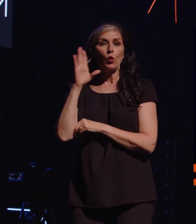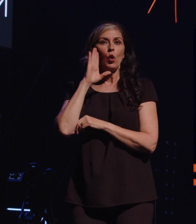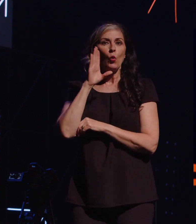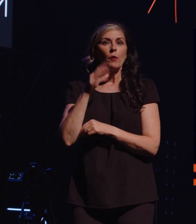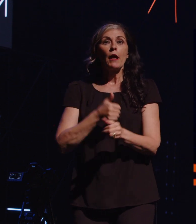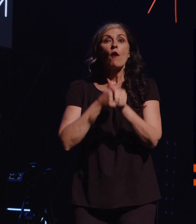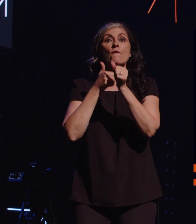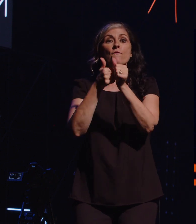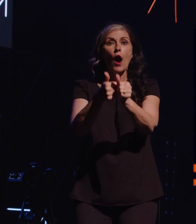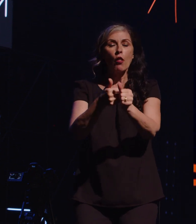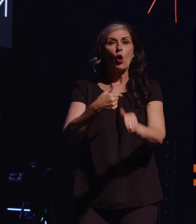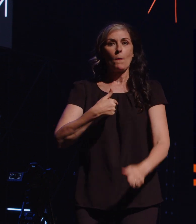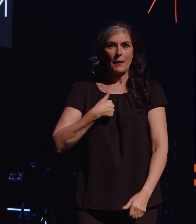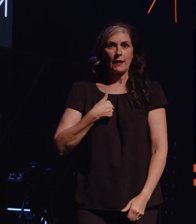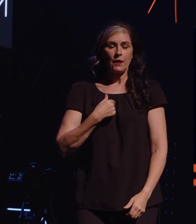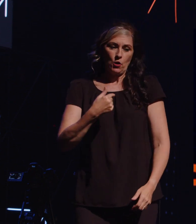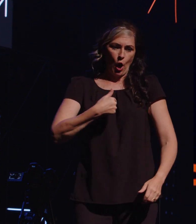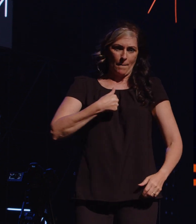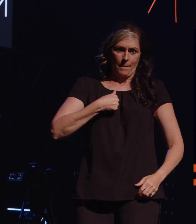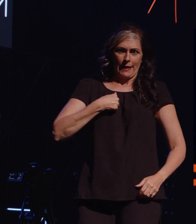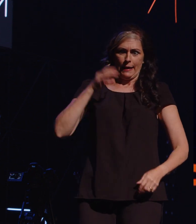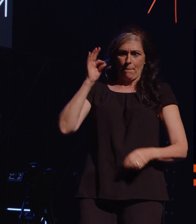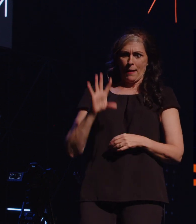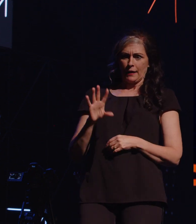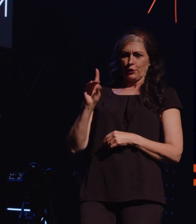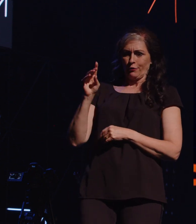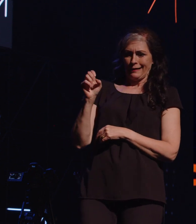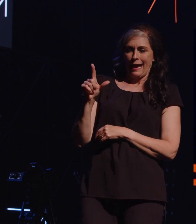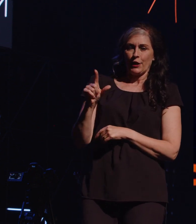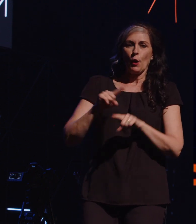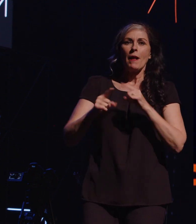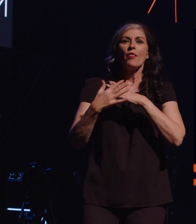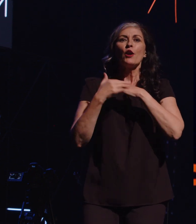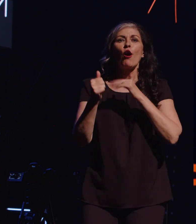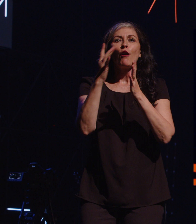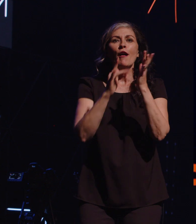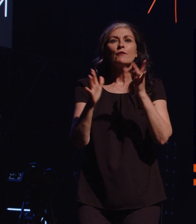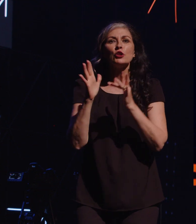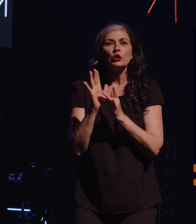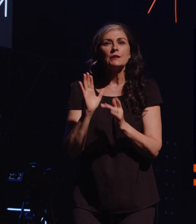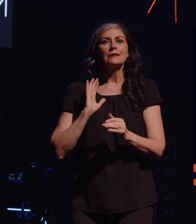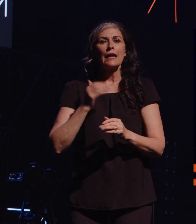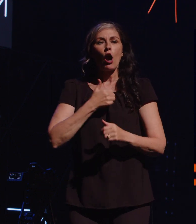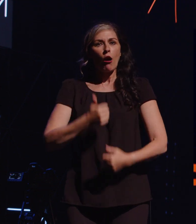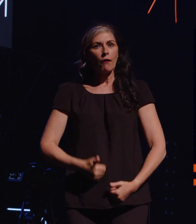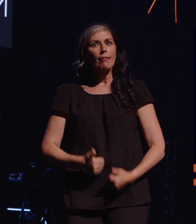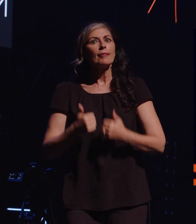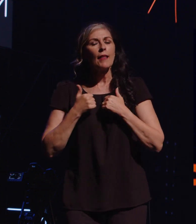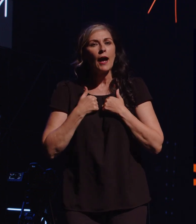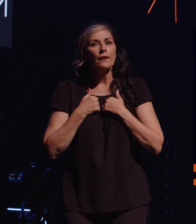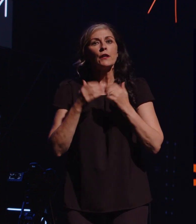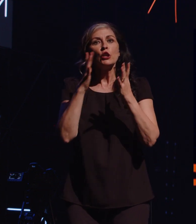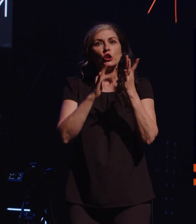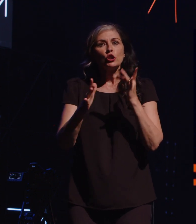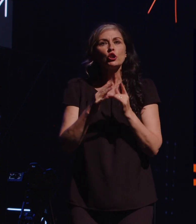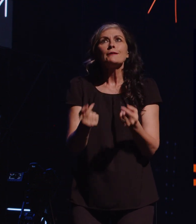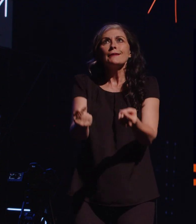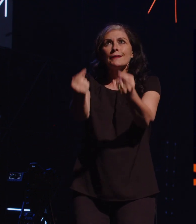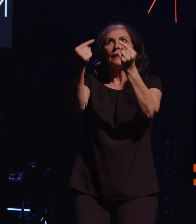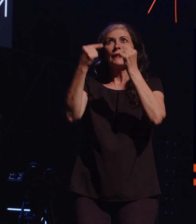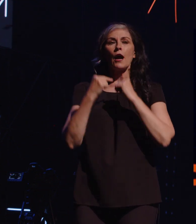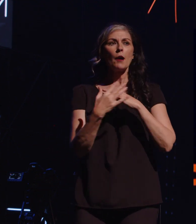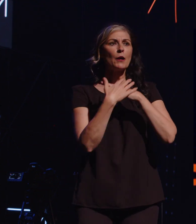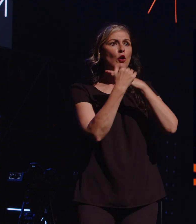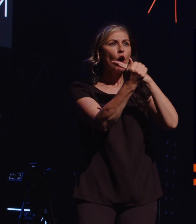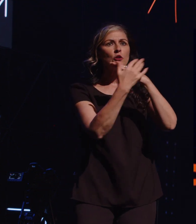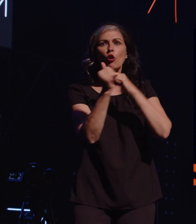to be Follow Me, not necessarily Follow Me, Daniel, but this is the call of Jesus in our lives, that Jesus comes and he calls